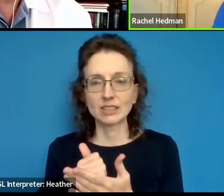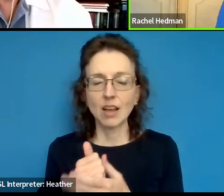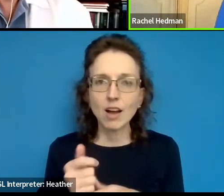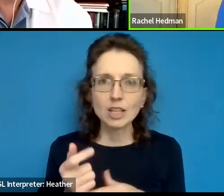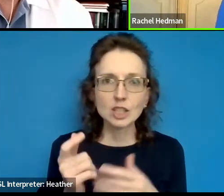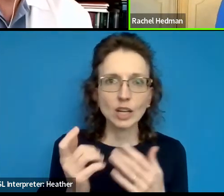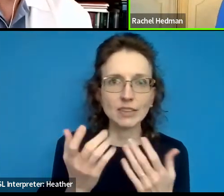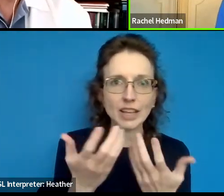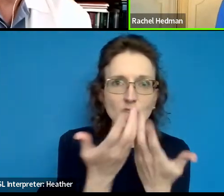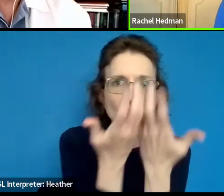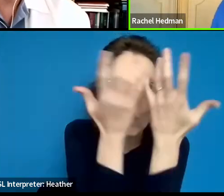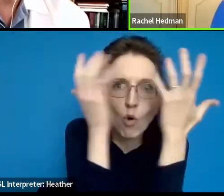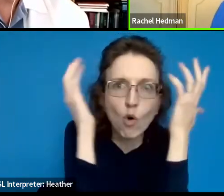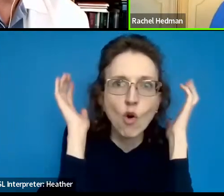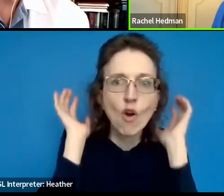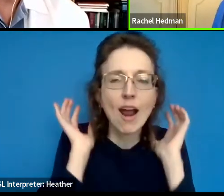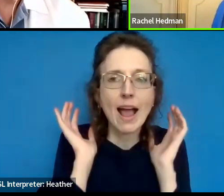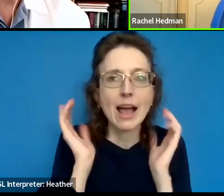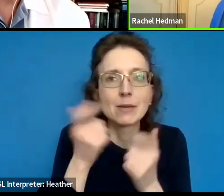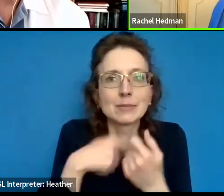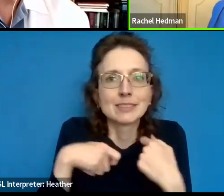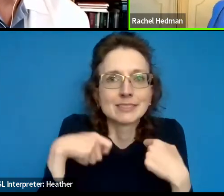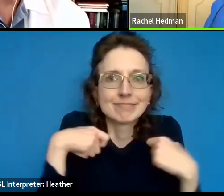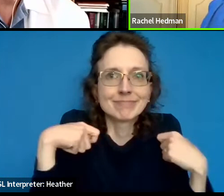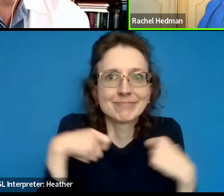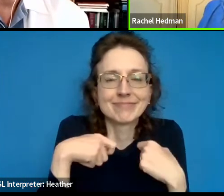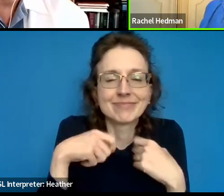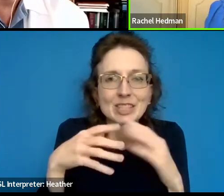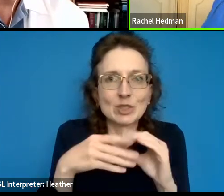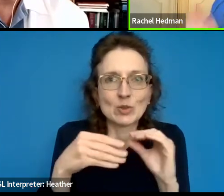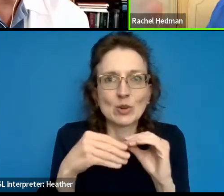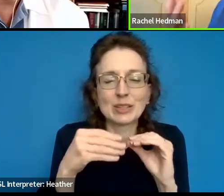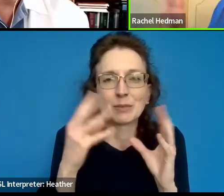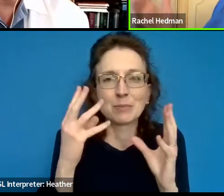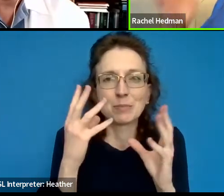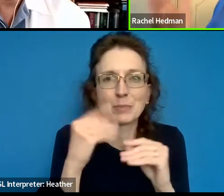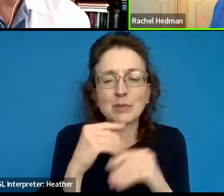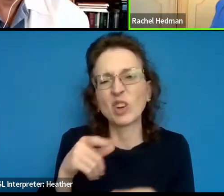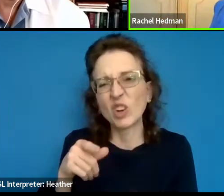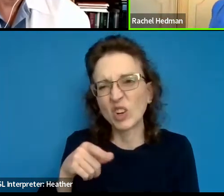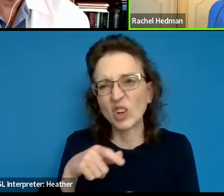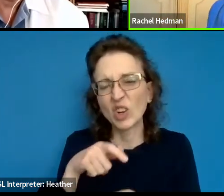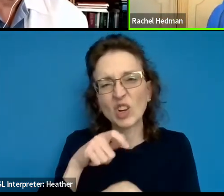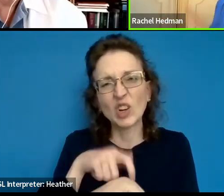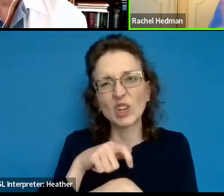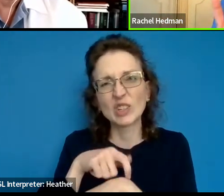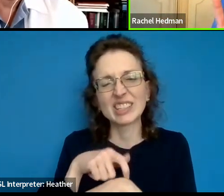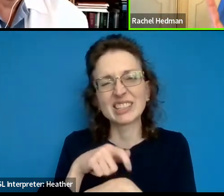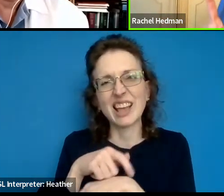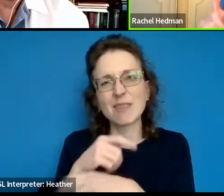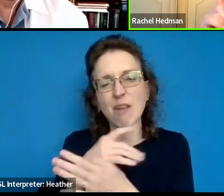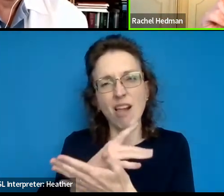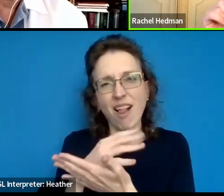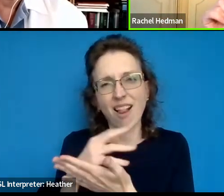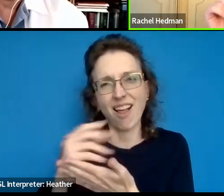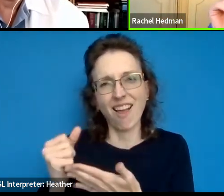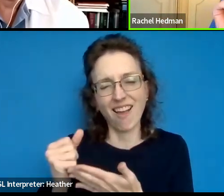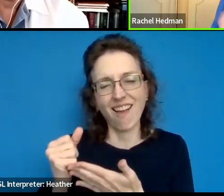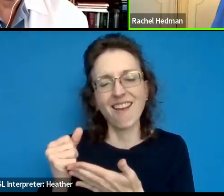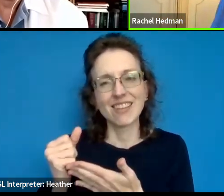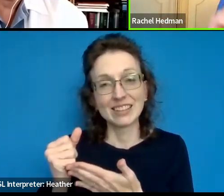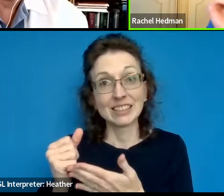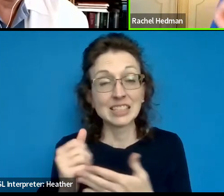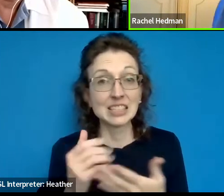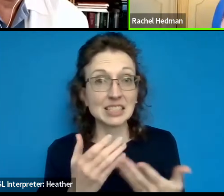in story. This is so beautiful. And I'm looking at the time, and it looks like it's that time to wrap up. But is